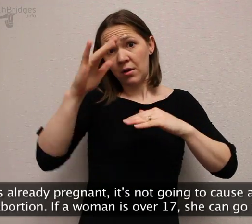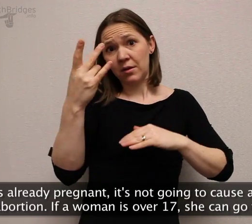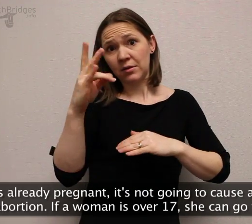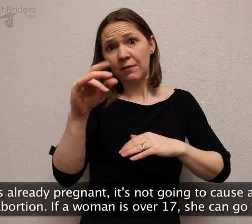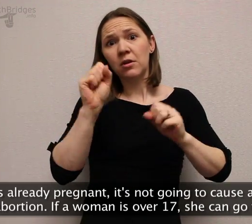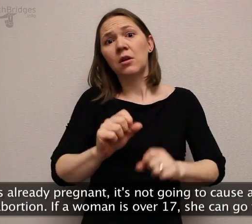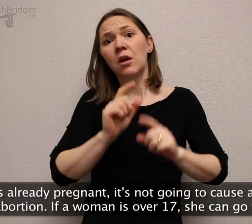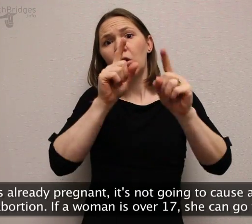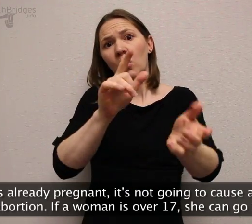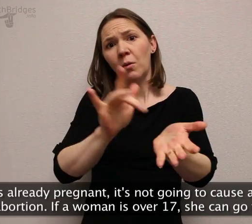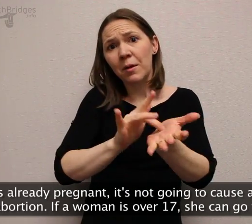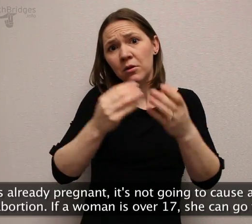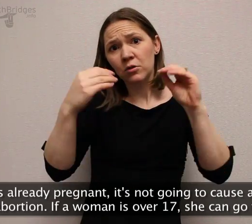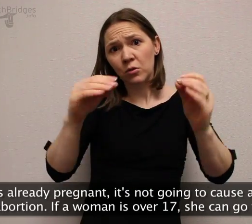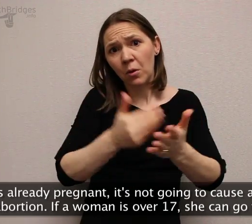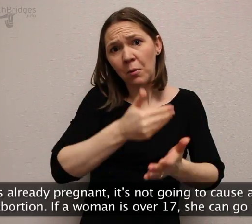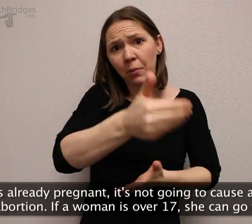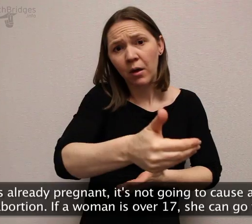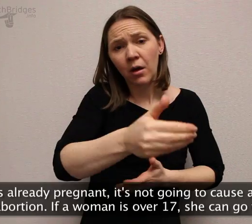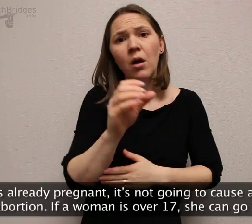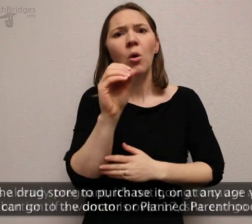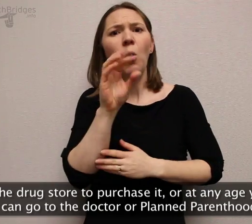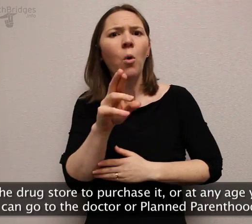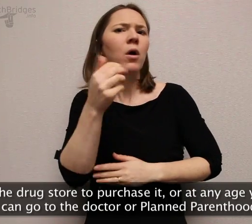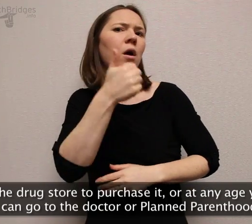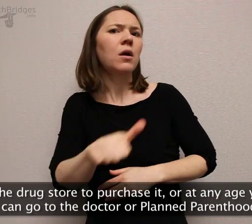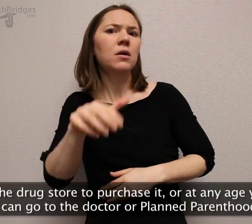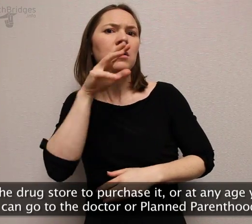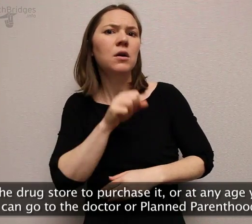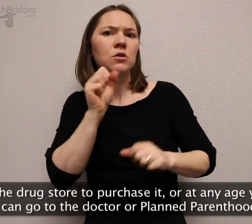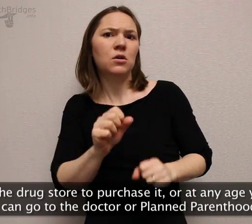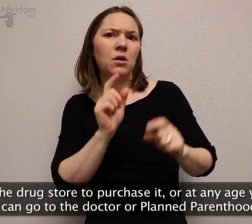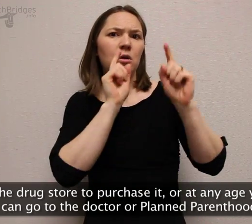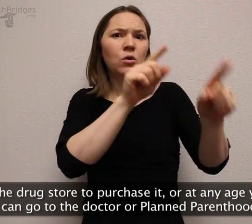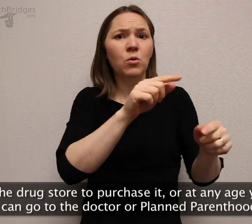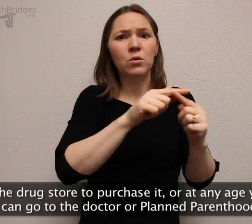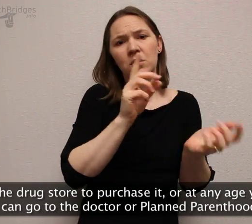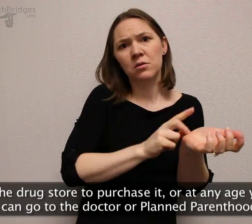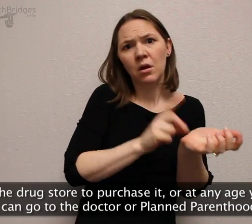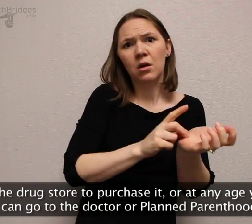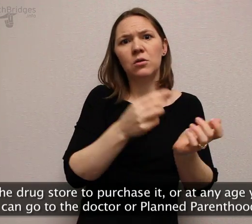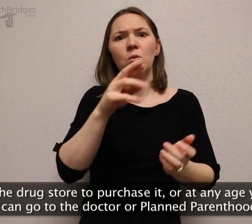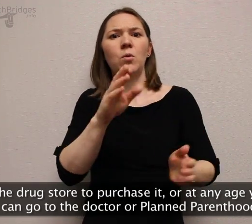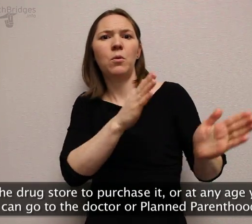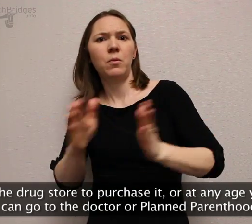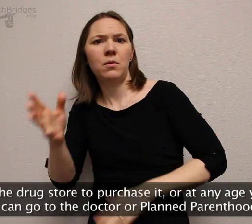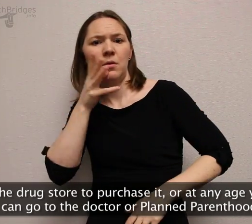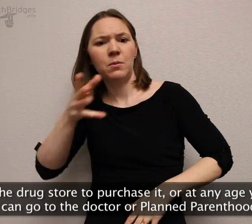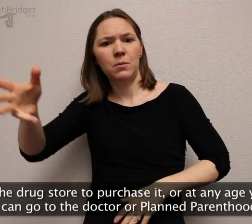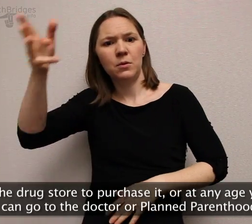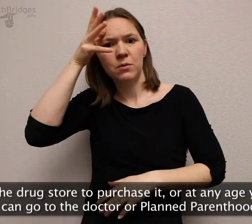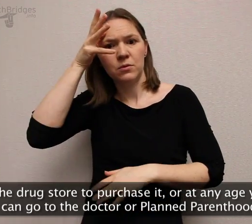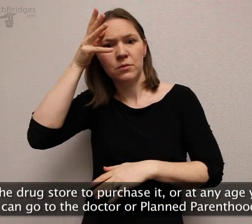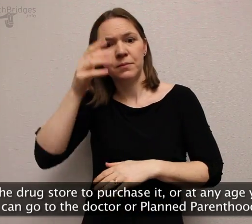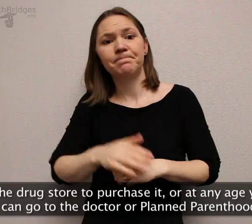If a woman is over 17, she can go to the drugstore to purchase it, or at any age you can go to the doctor or Planned